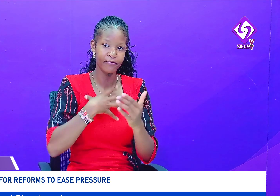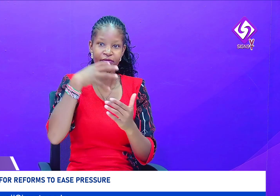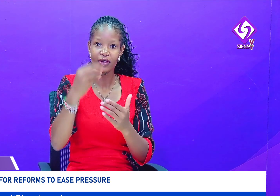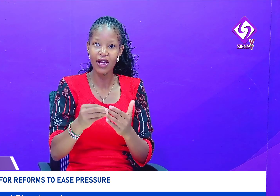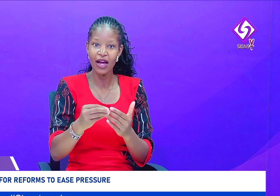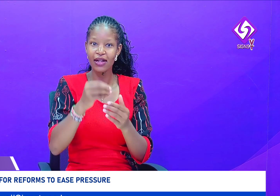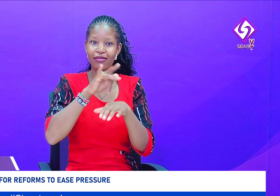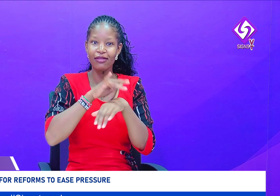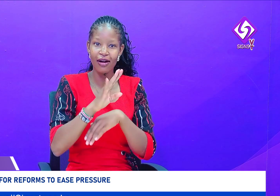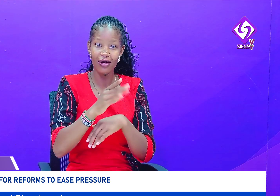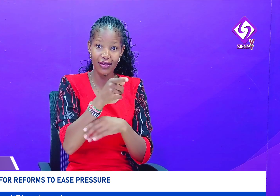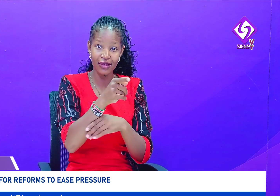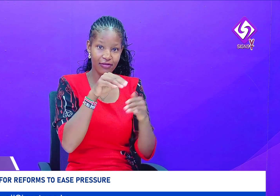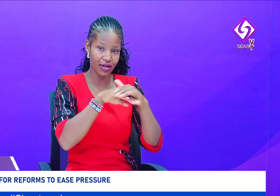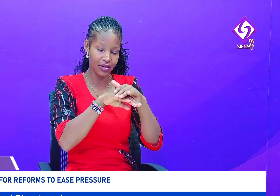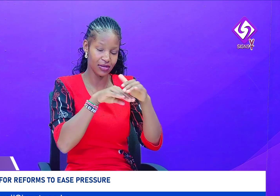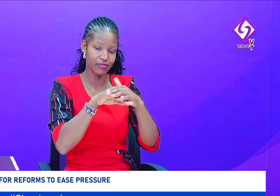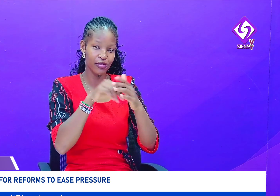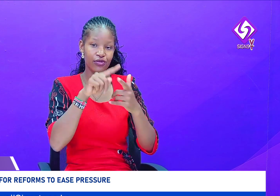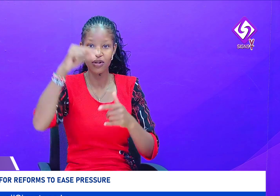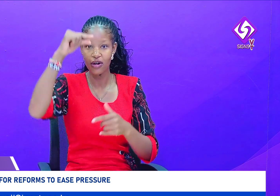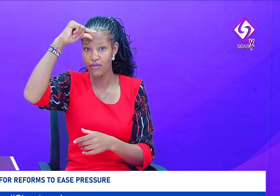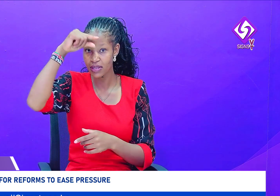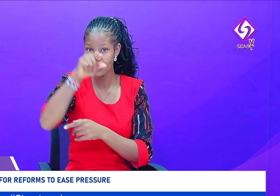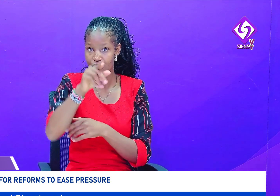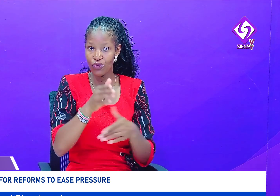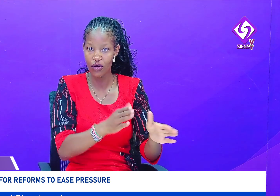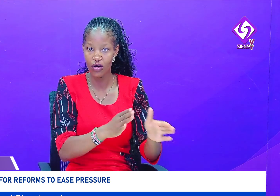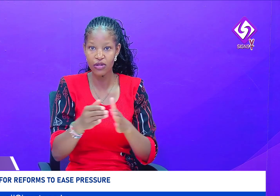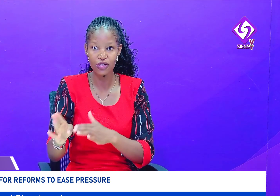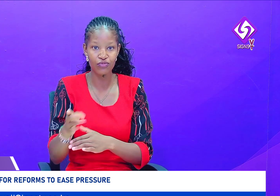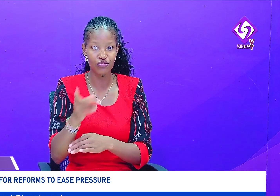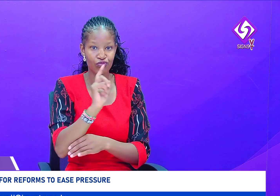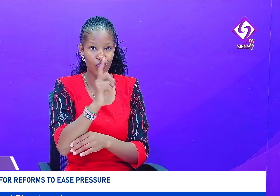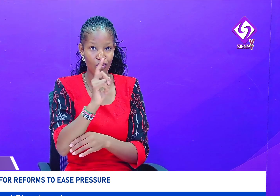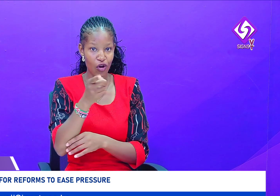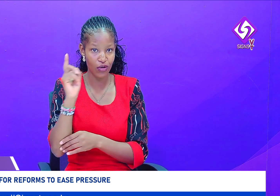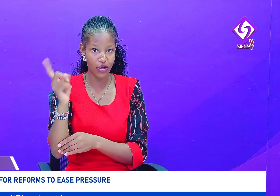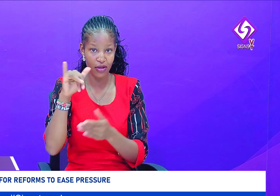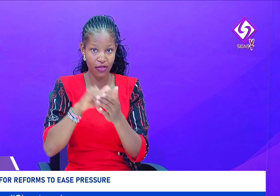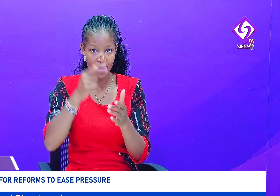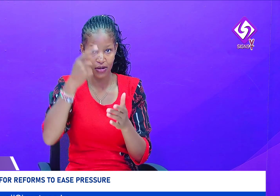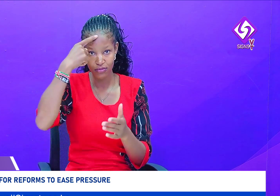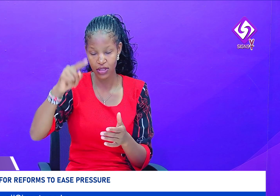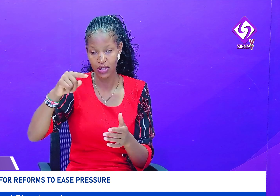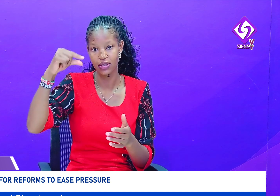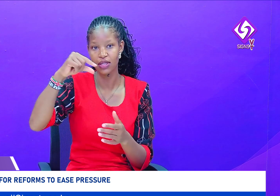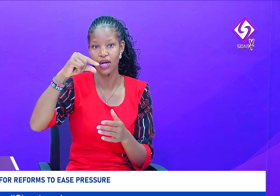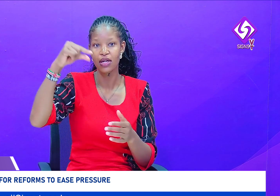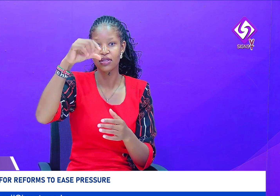taxation, and easier access to government opportunities, warning that policy